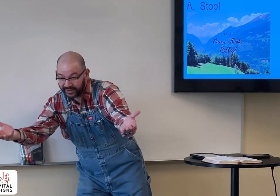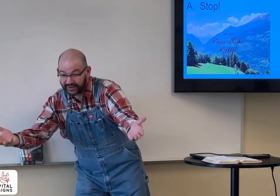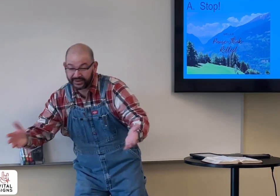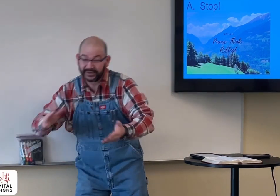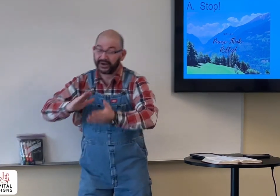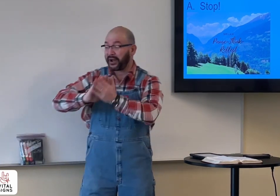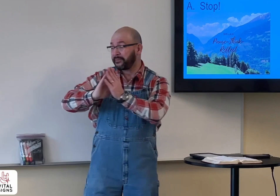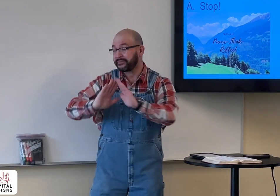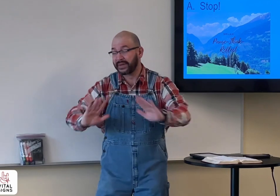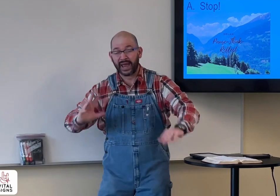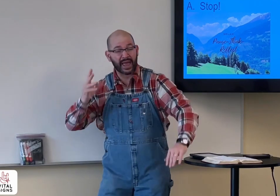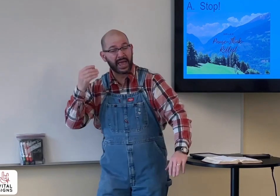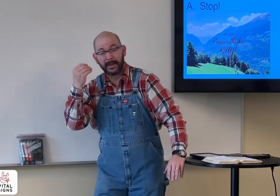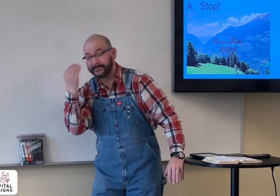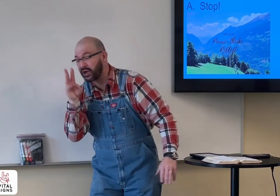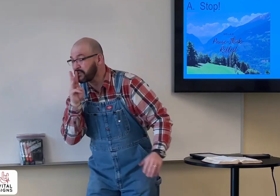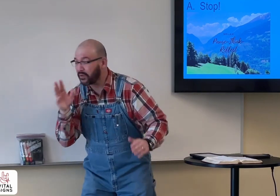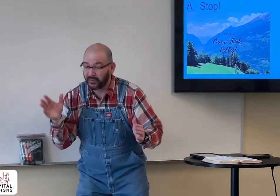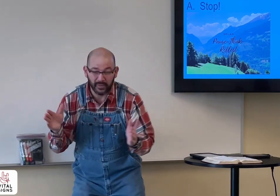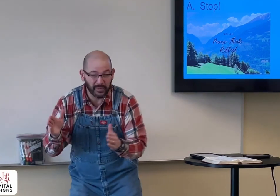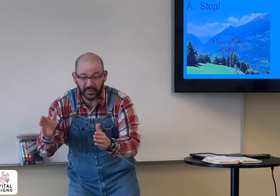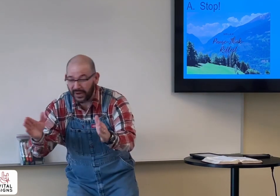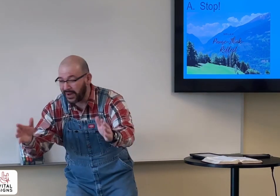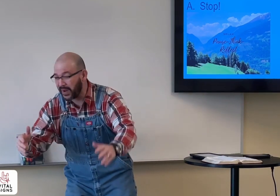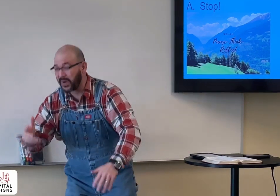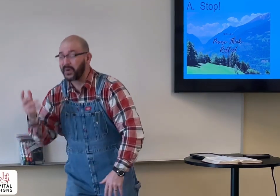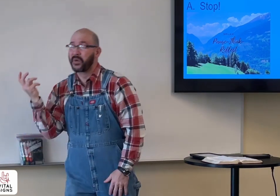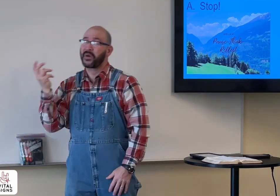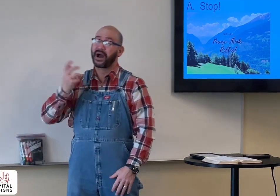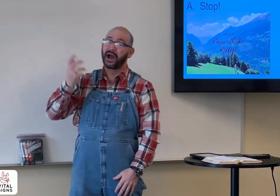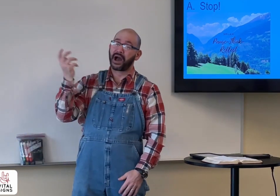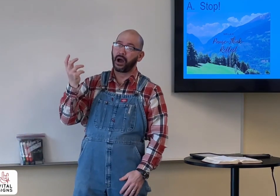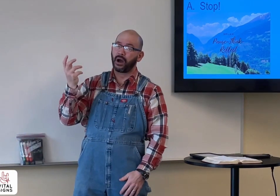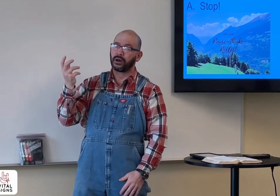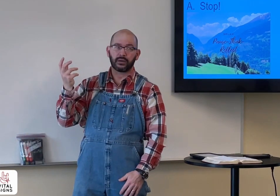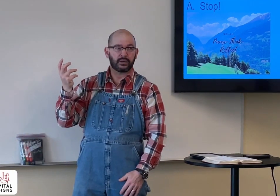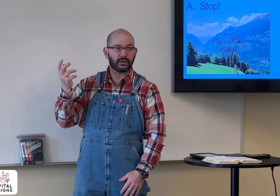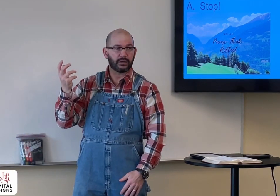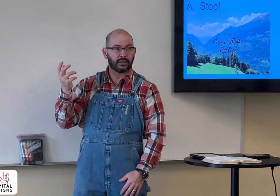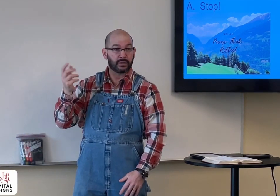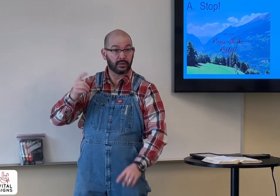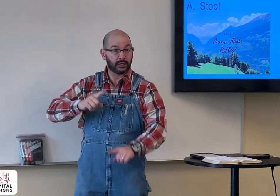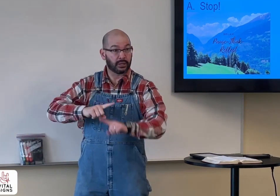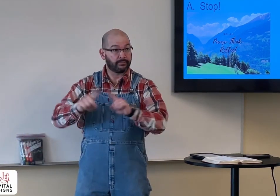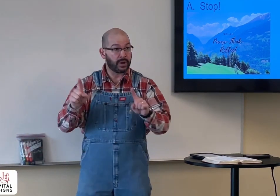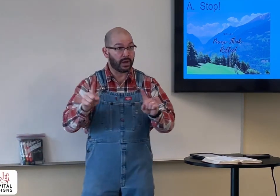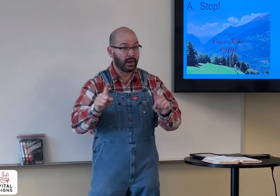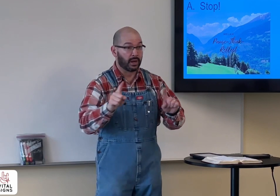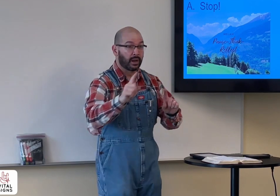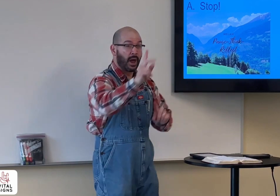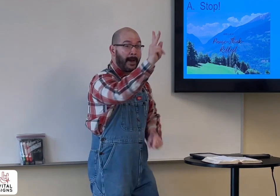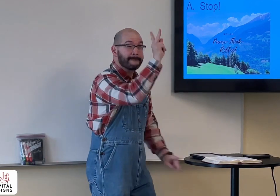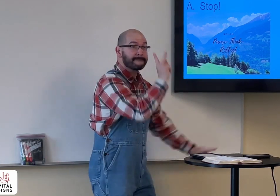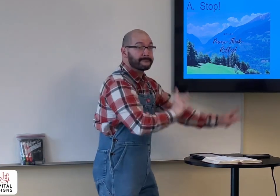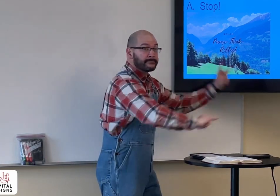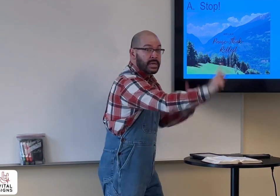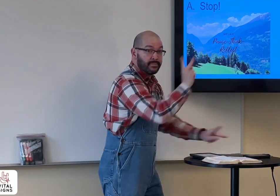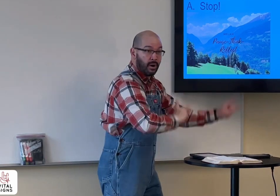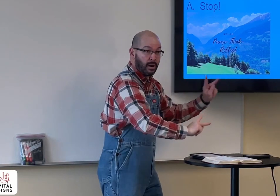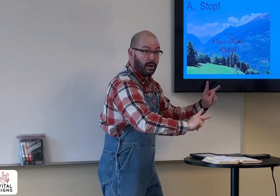with the stream running through it. It's a beautiful place. God's in the midst. And then the people of the